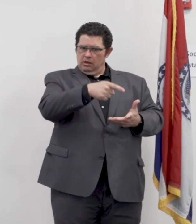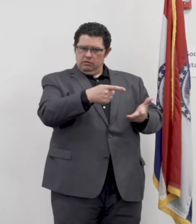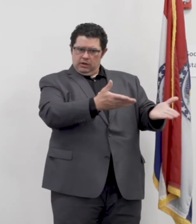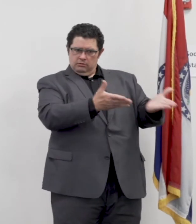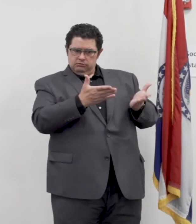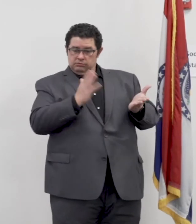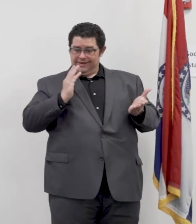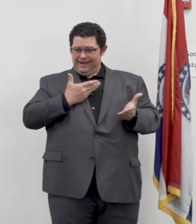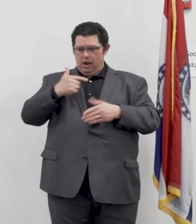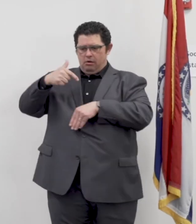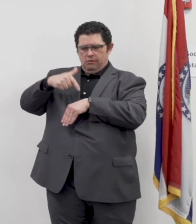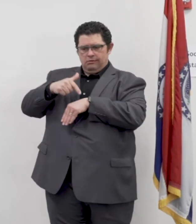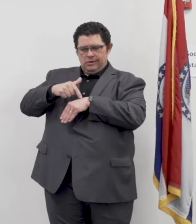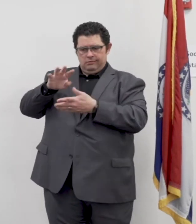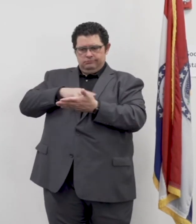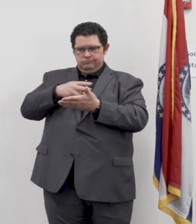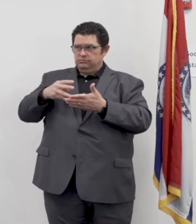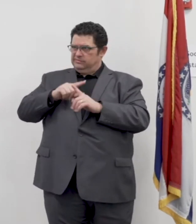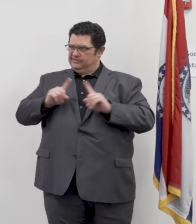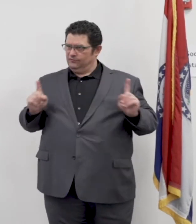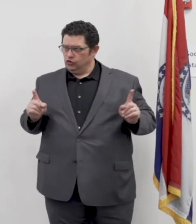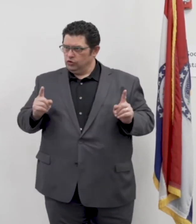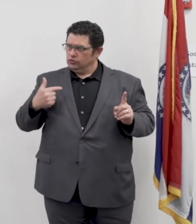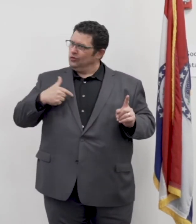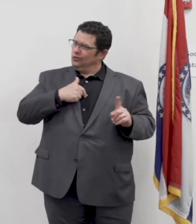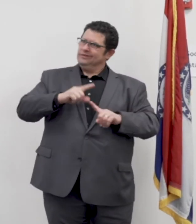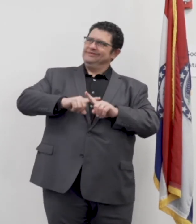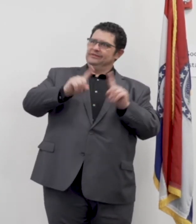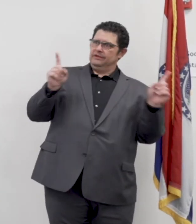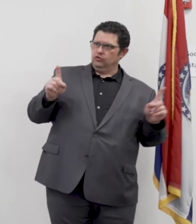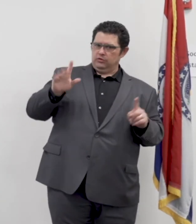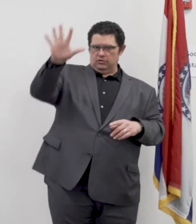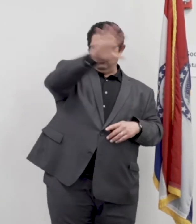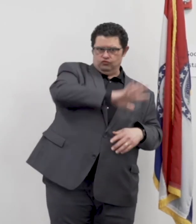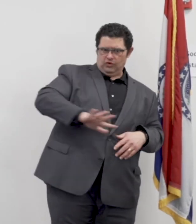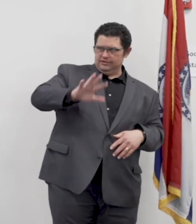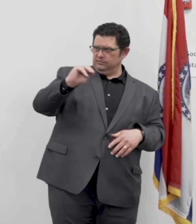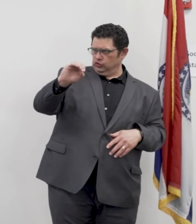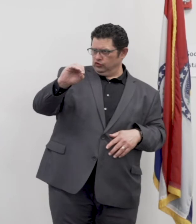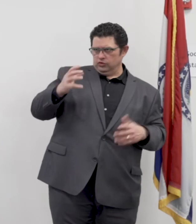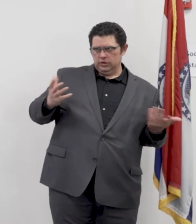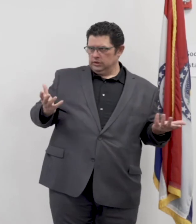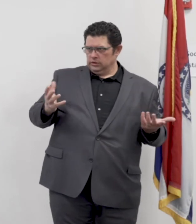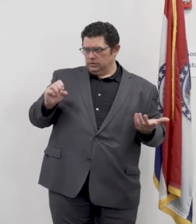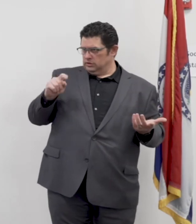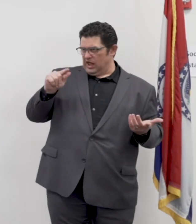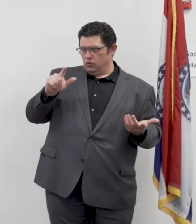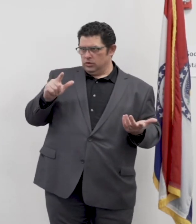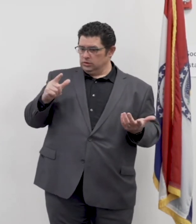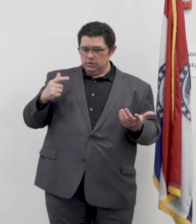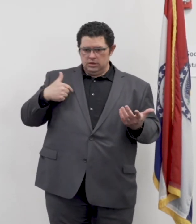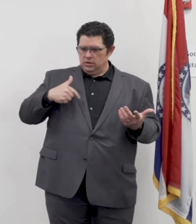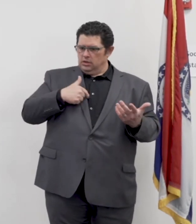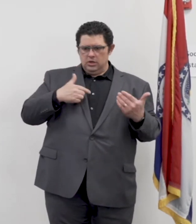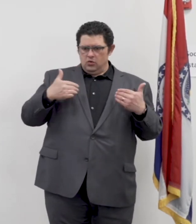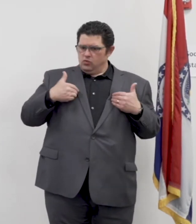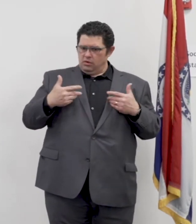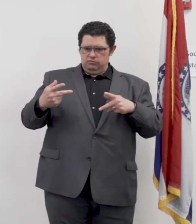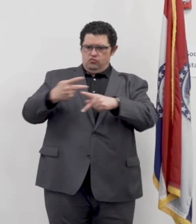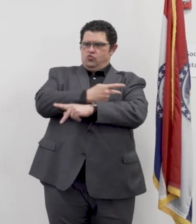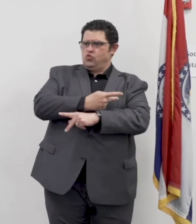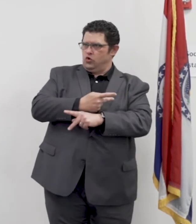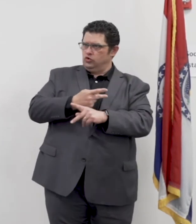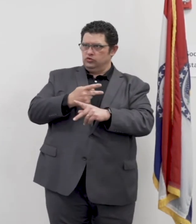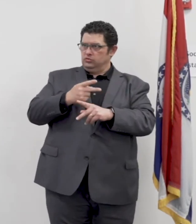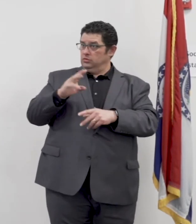timeline is different. We are different than the rest of the state. As I said before, we have the highest impact of COVID-19